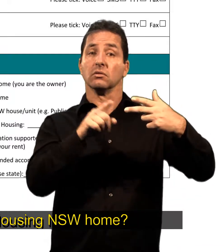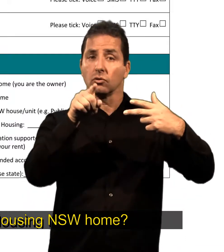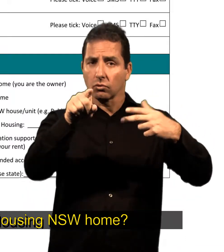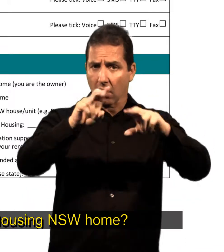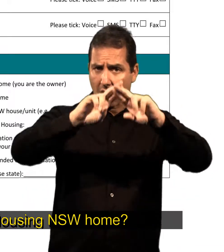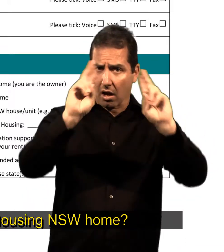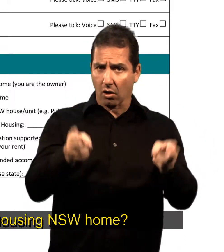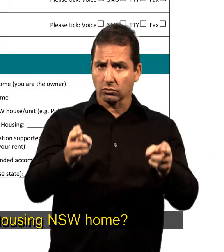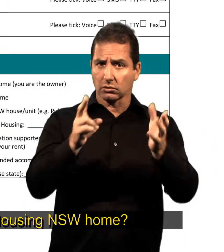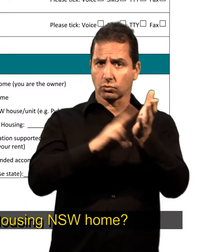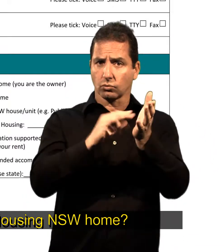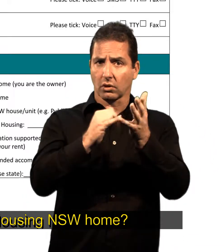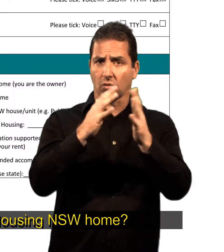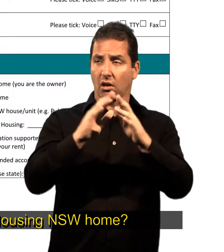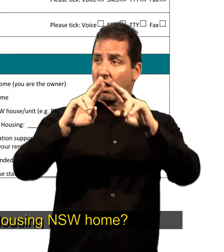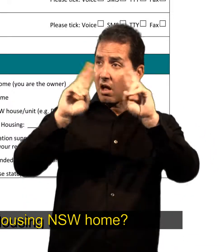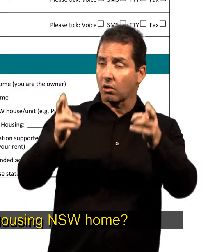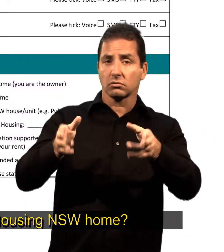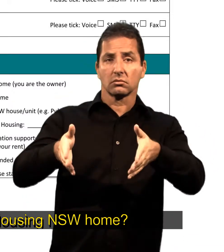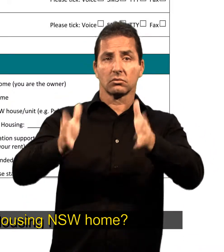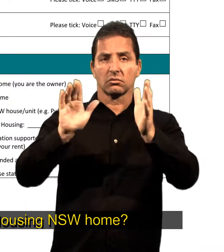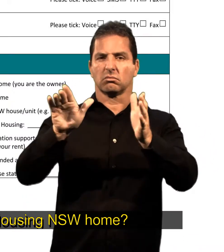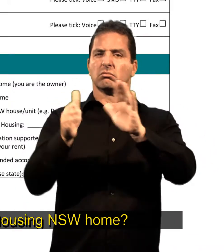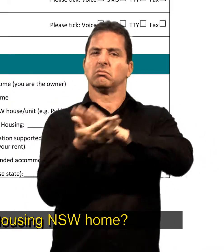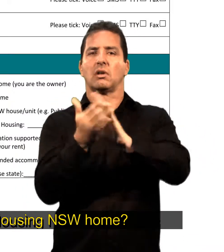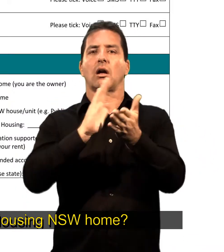Do you live in a Housing New South Wales home?